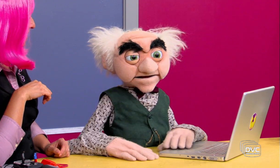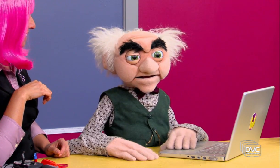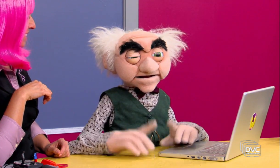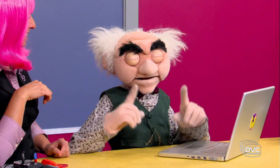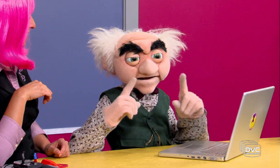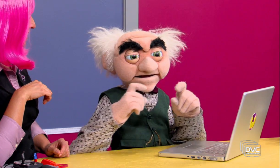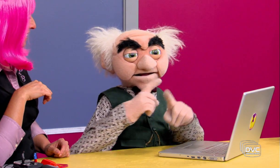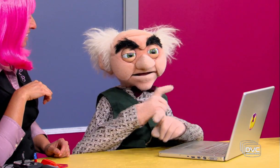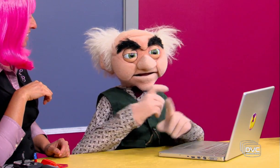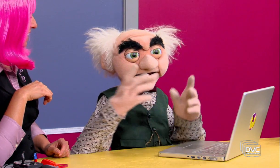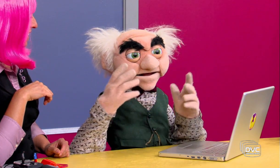it's too